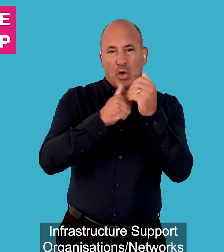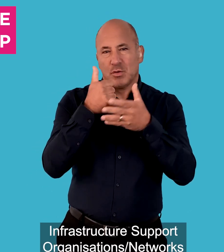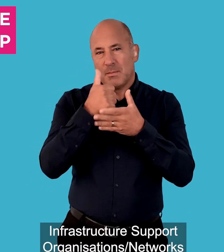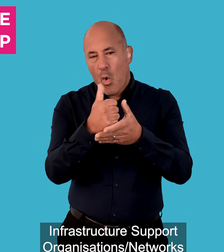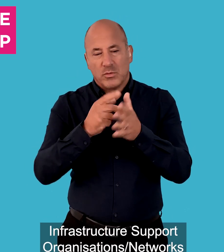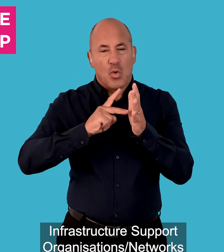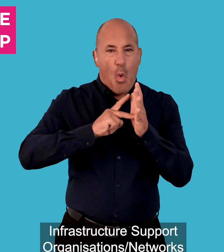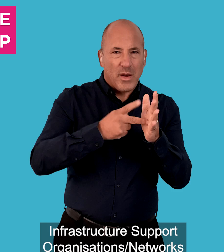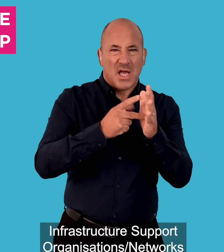Infrastructure support